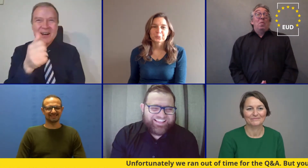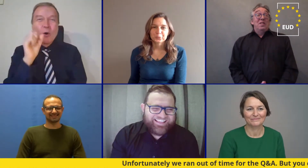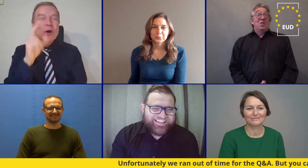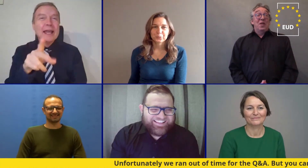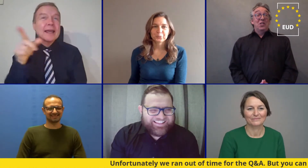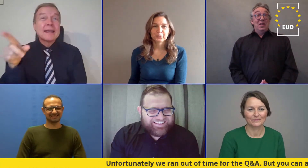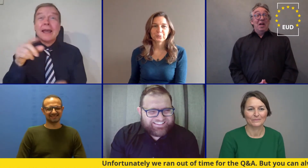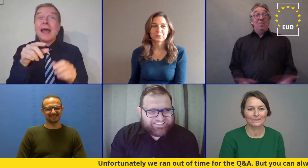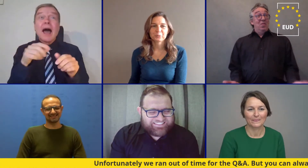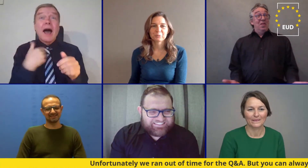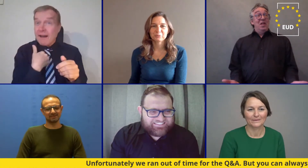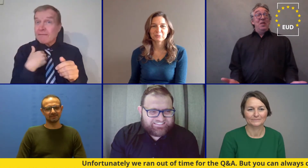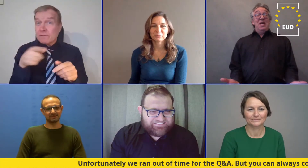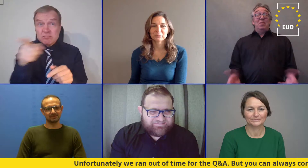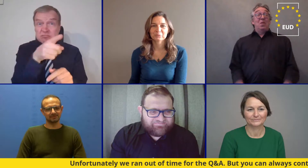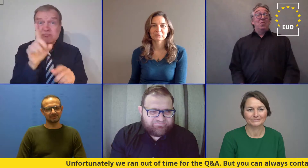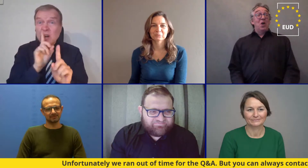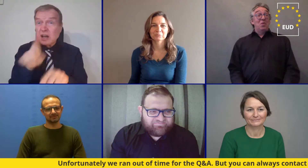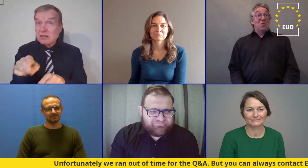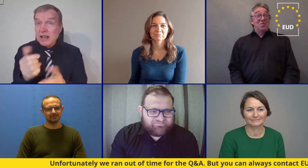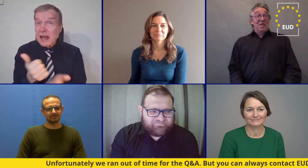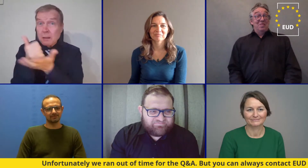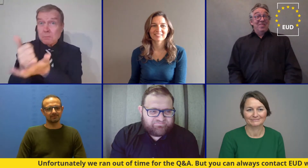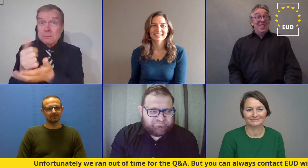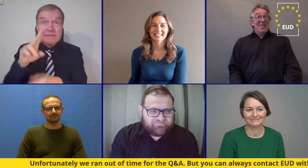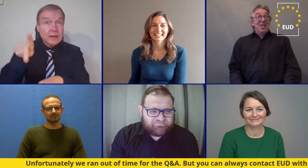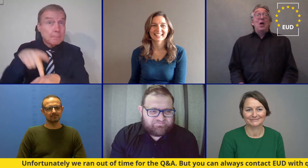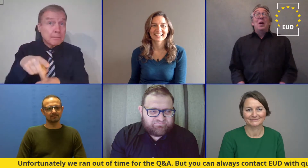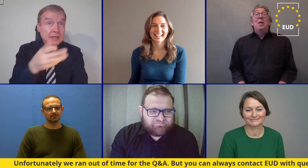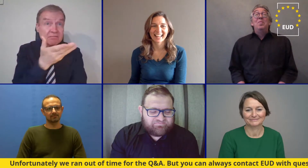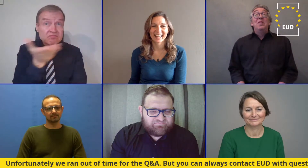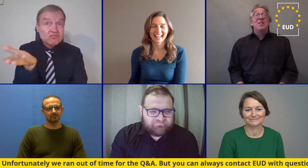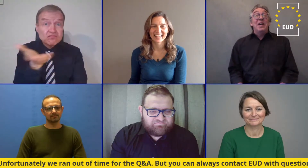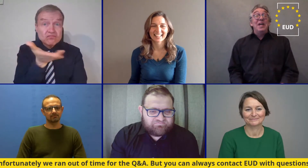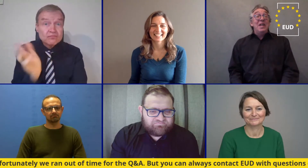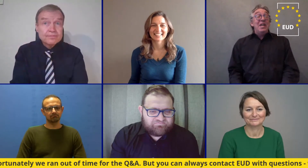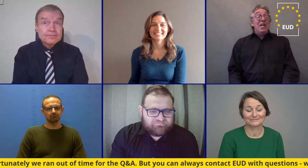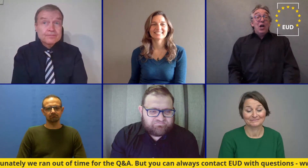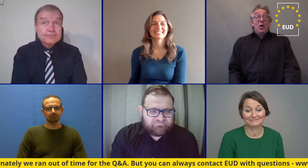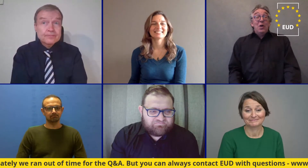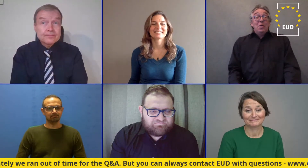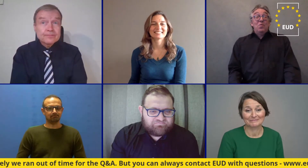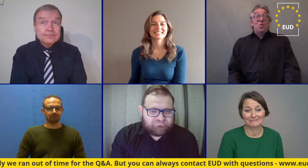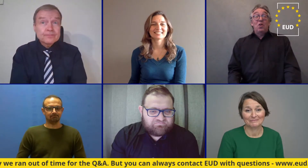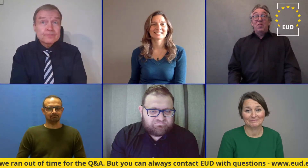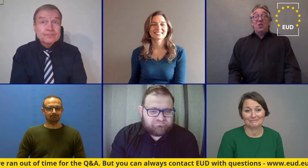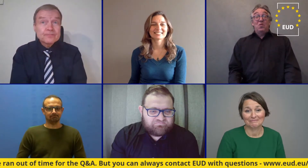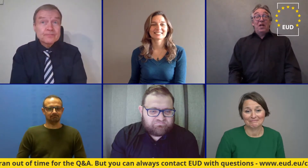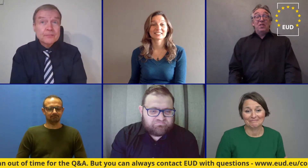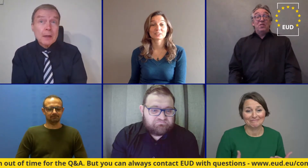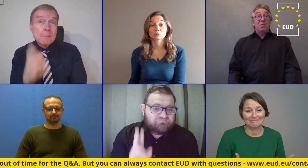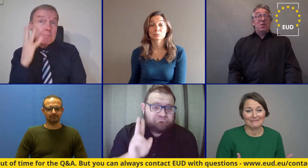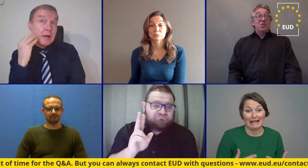comment, question. And the idea has become global now. Is there any one of you who would like to respond?